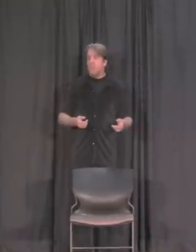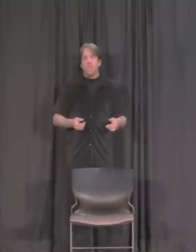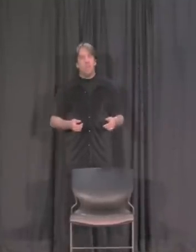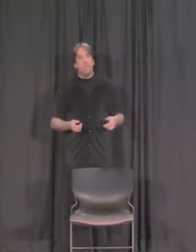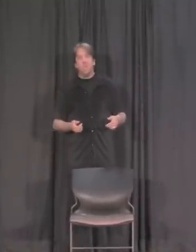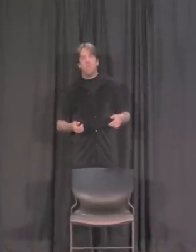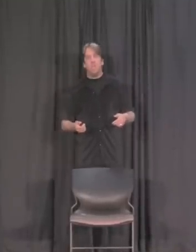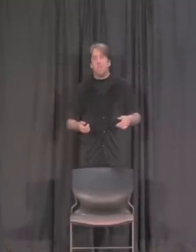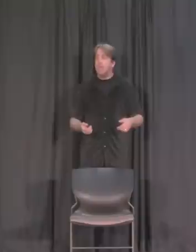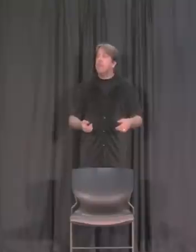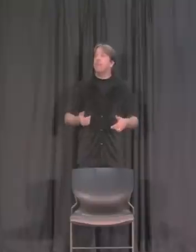baby.